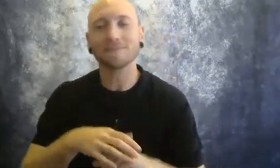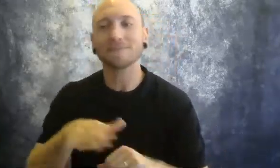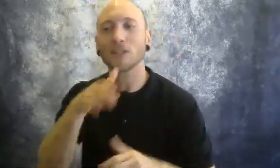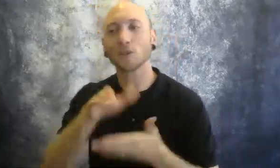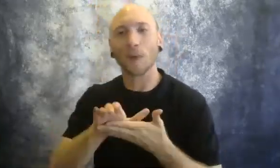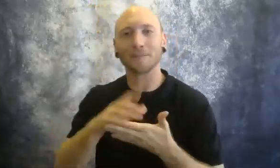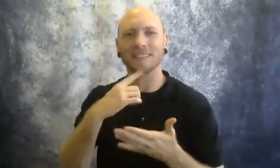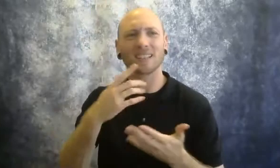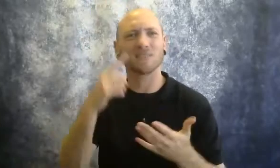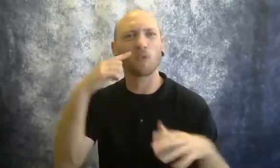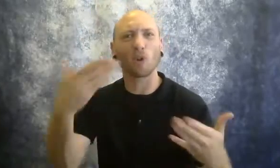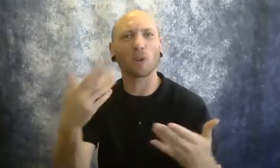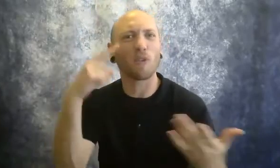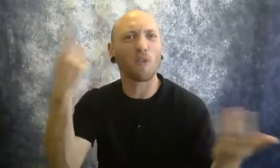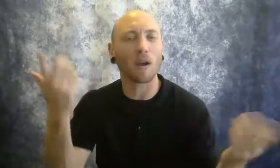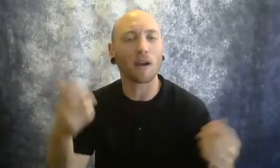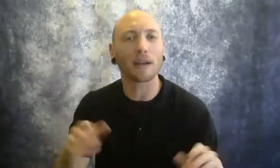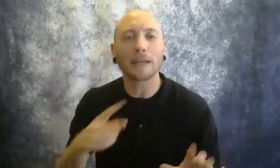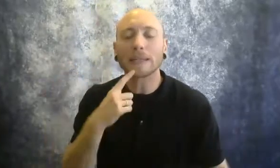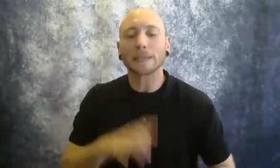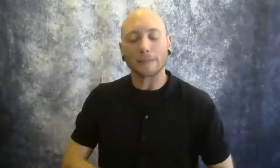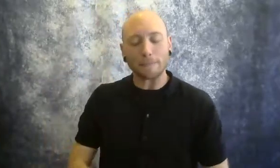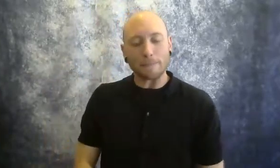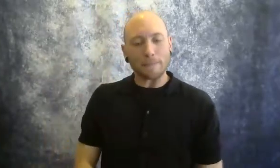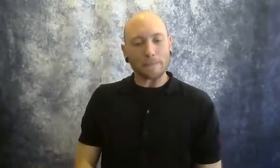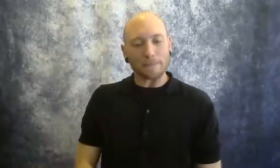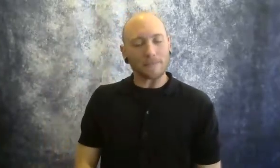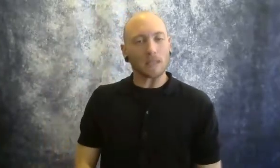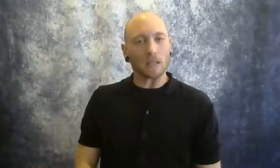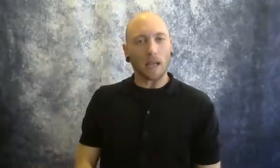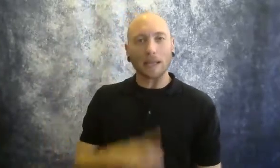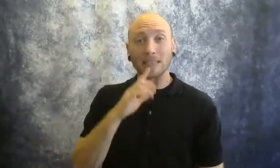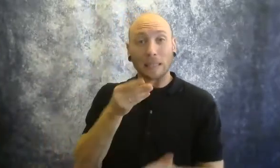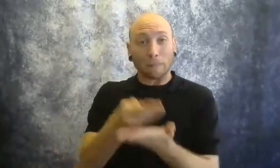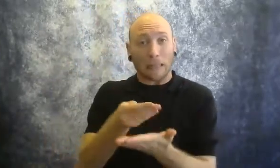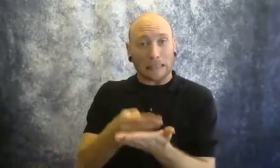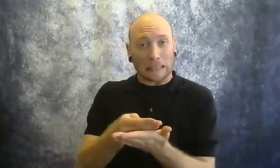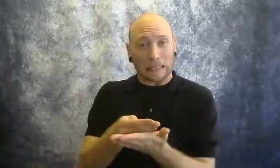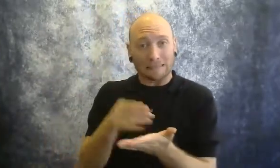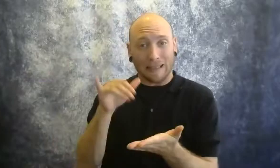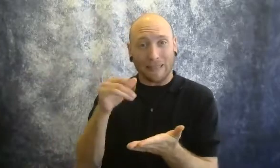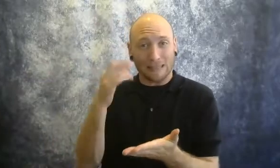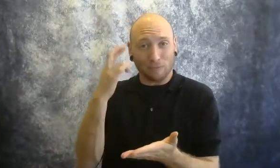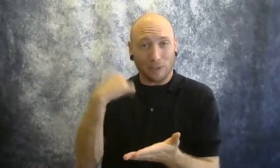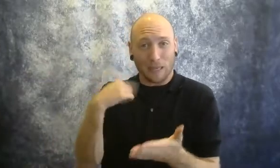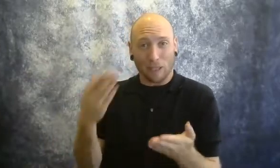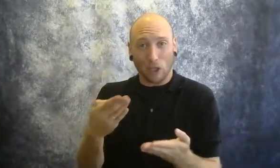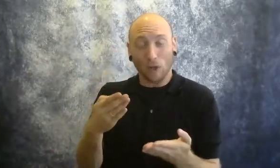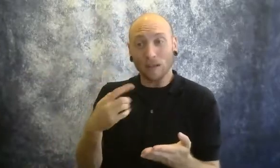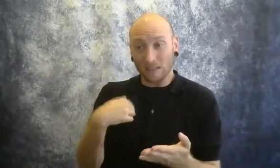tell you, because Dee, his wife, had said, why are you here? And I said, that's the reason I'm here, Pete. And